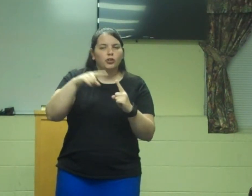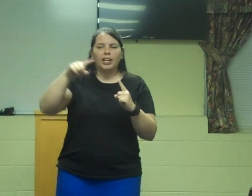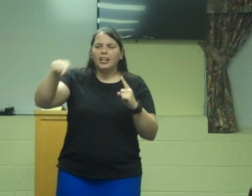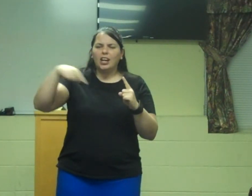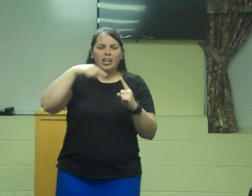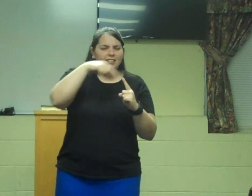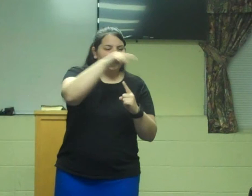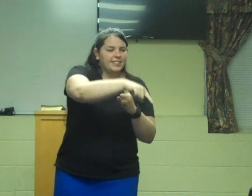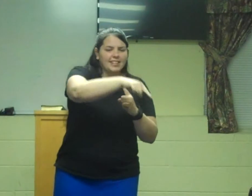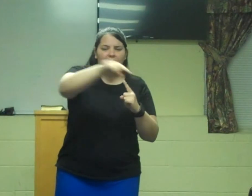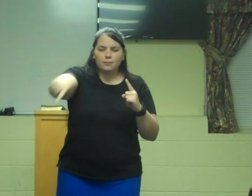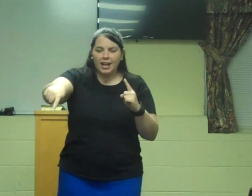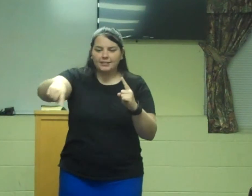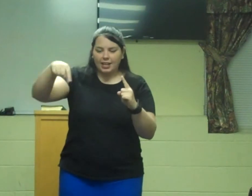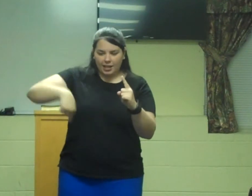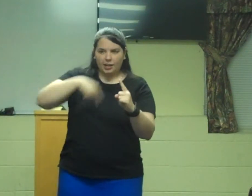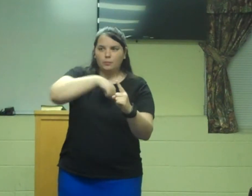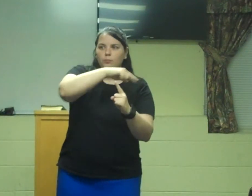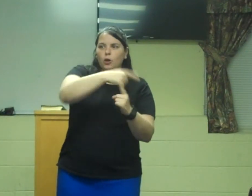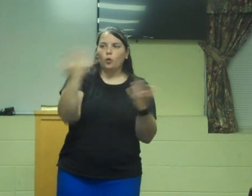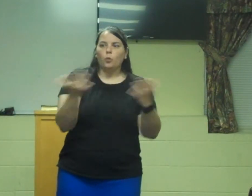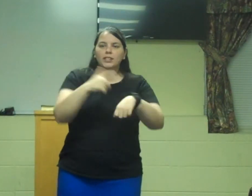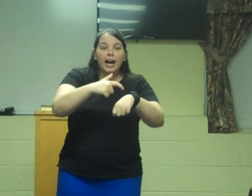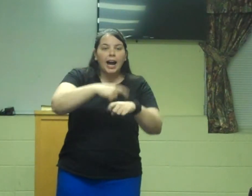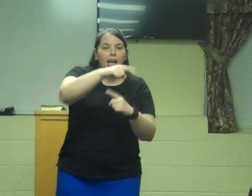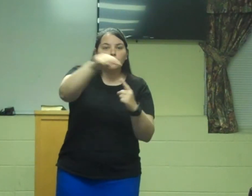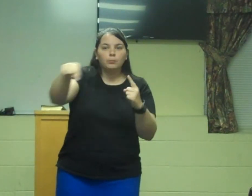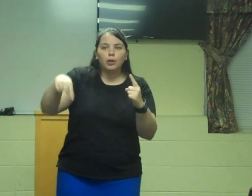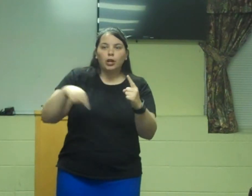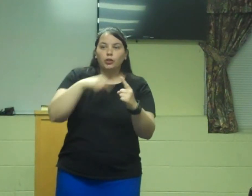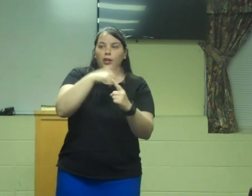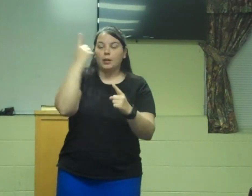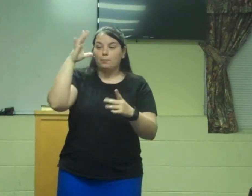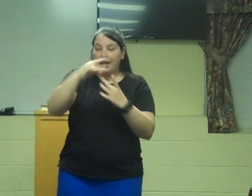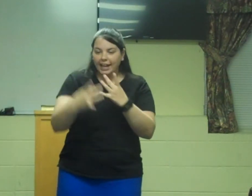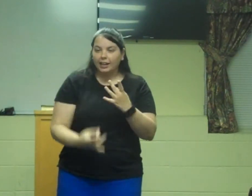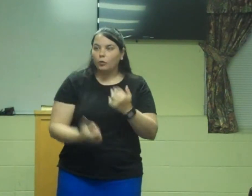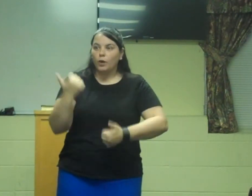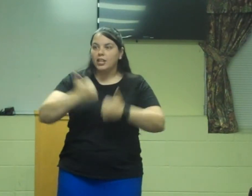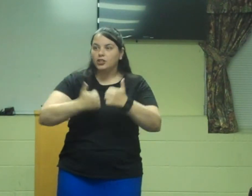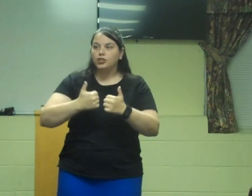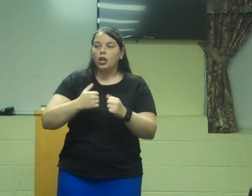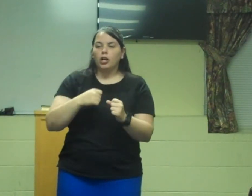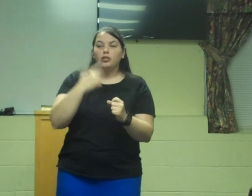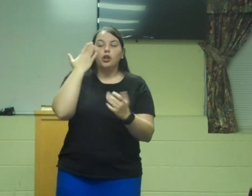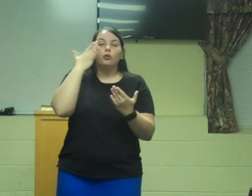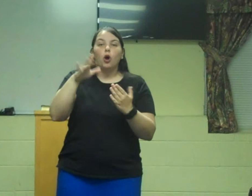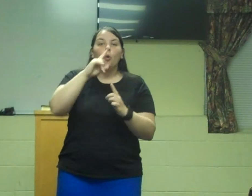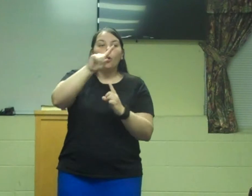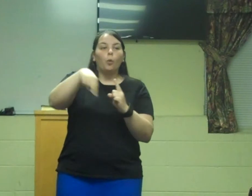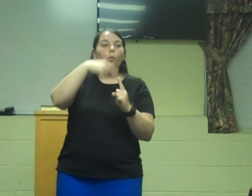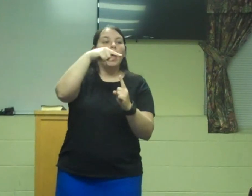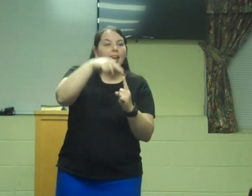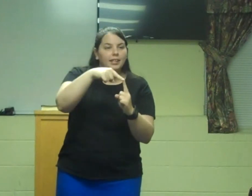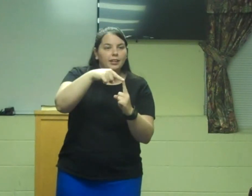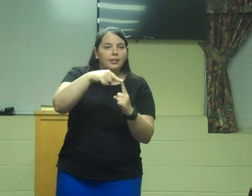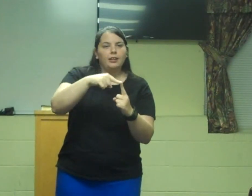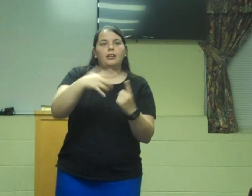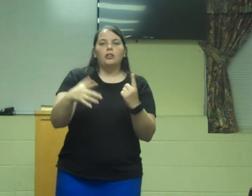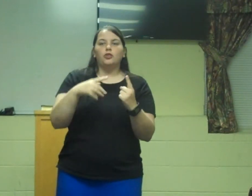you're like, is it this time, that time, what time? You're trying to pick which because you don't know when. So